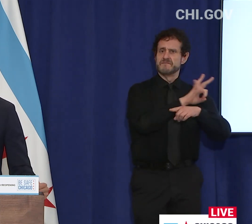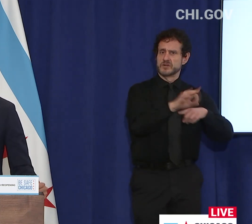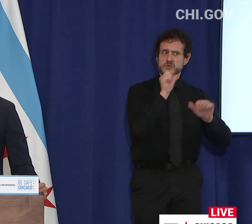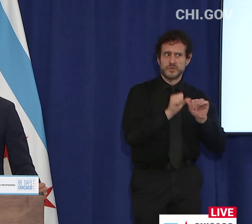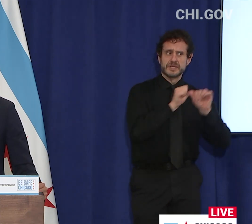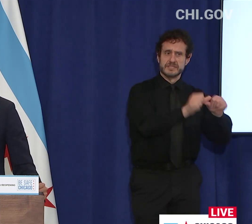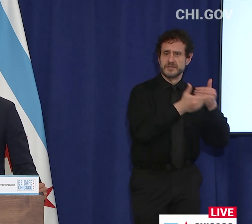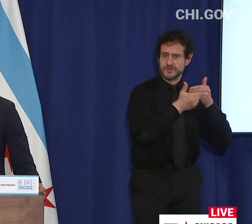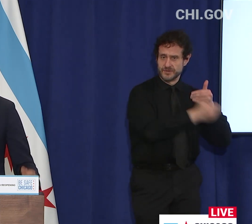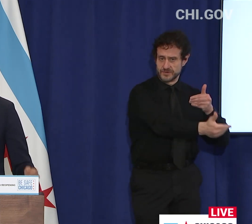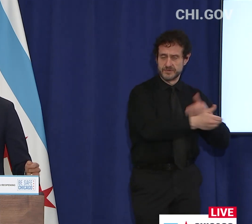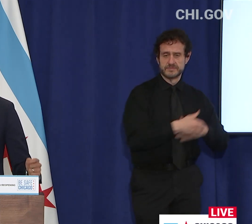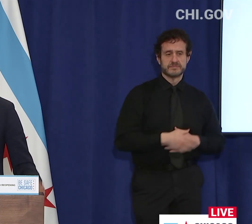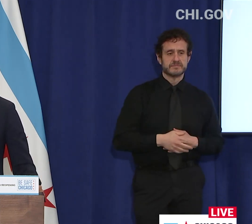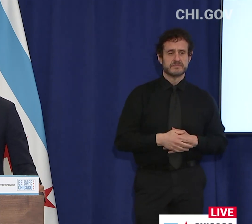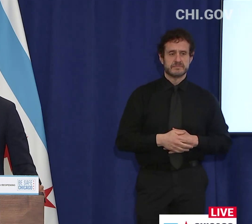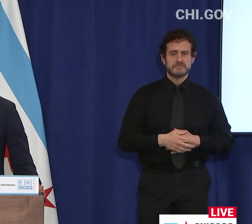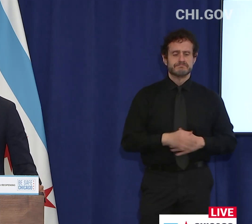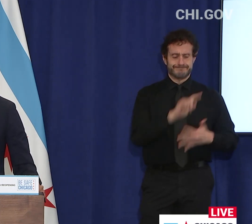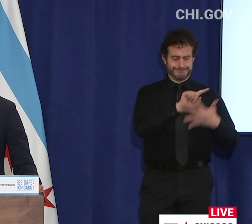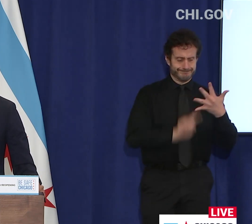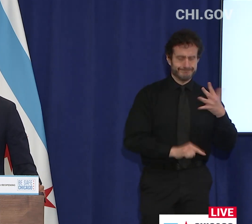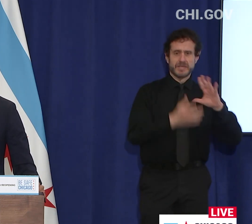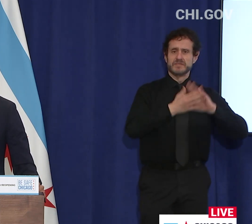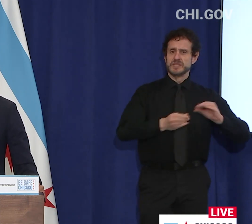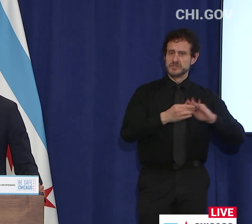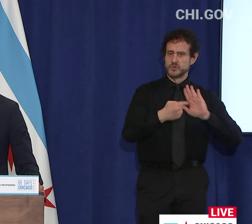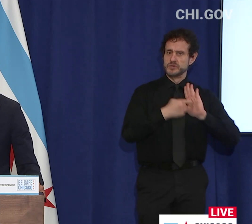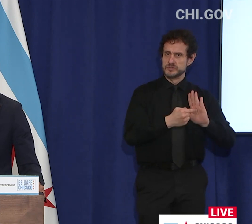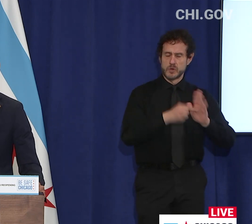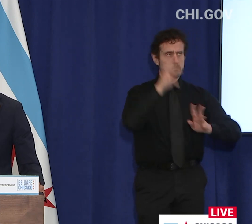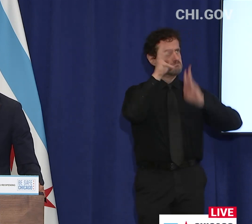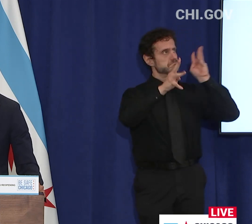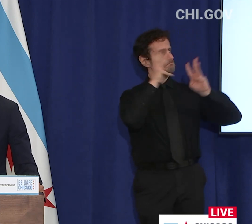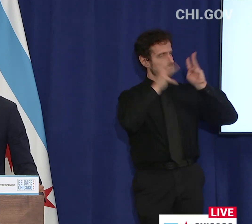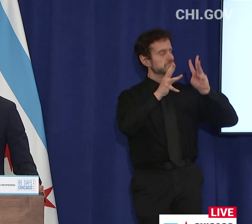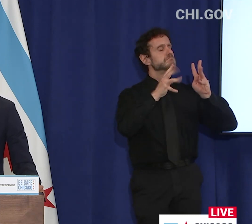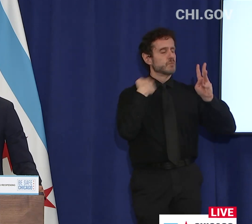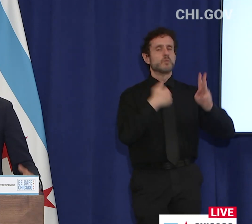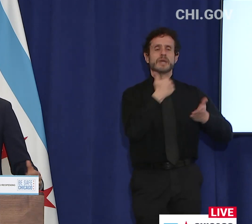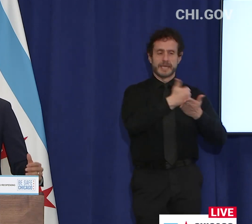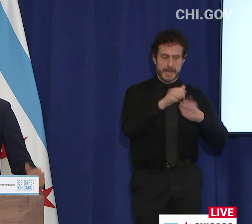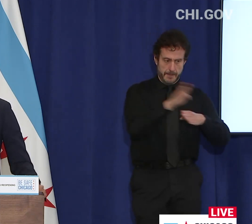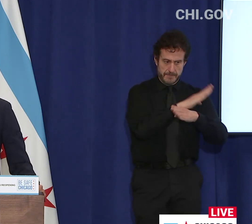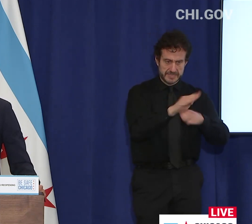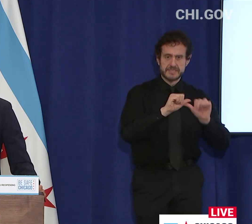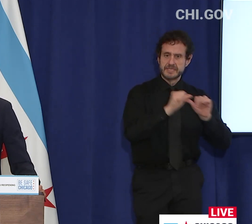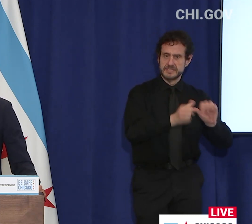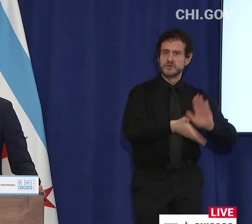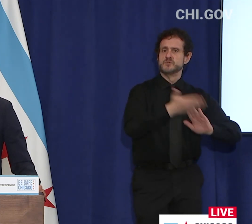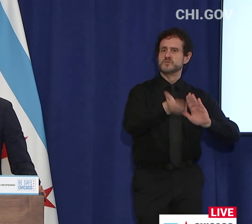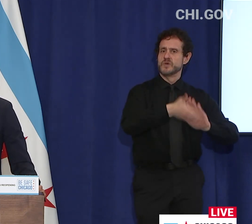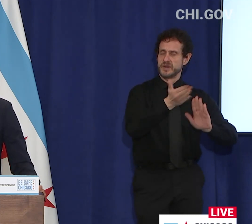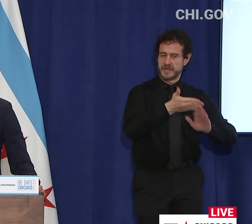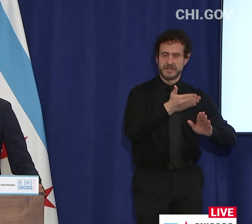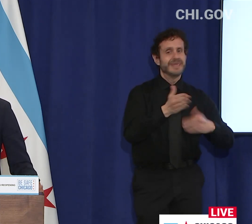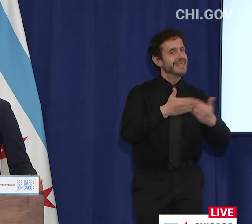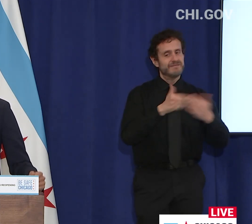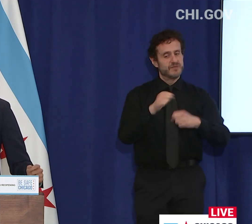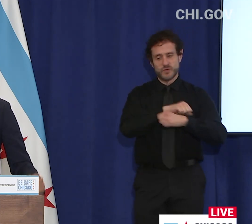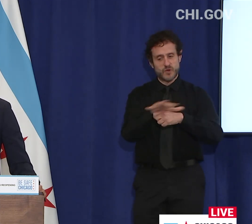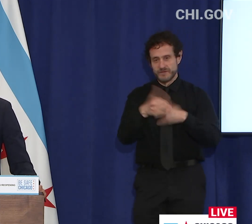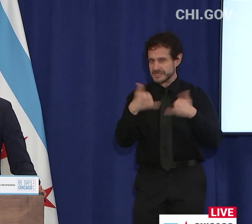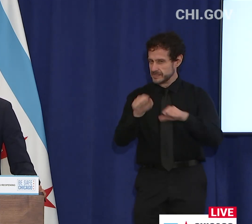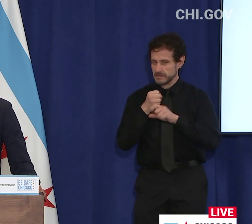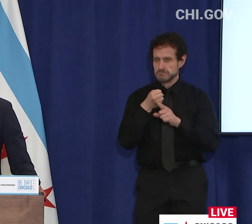going forward. True models of innovation despite this crisis. As we move into the next phase, we will continue